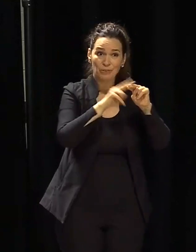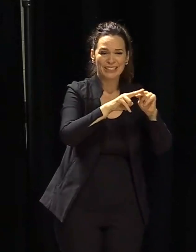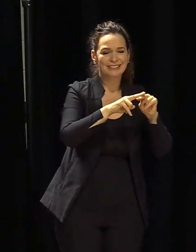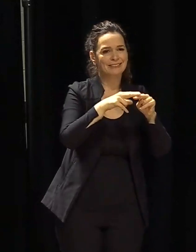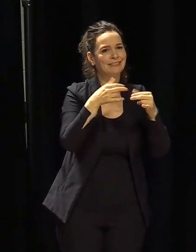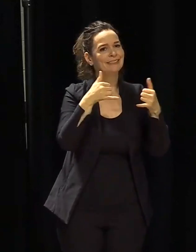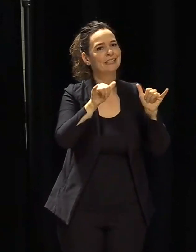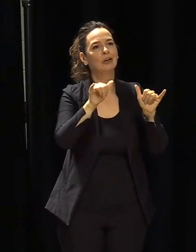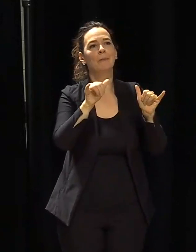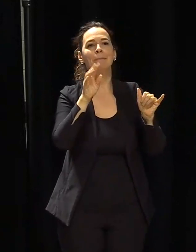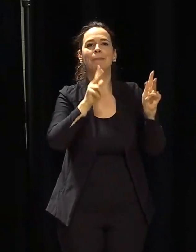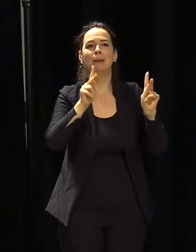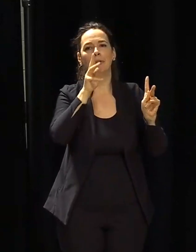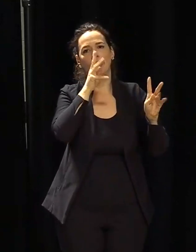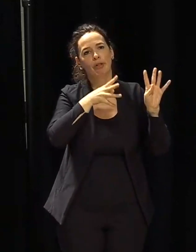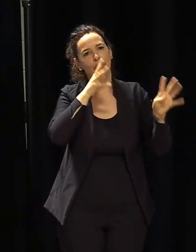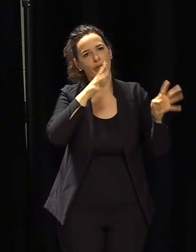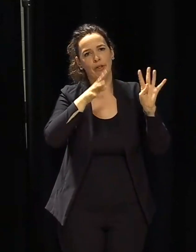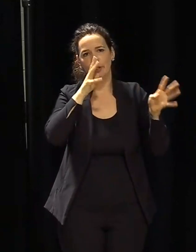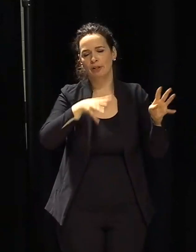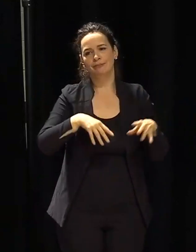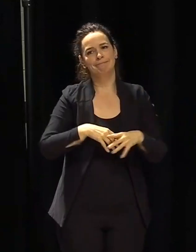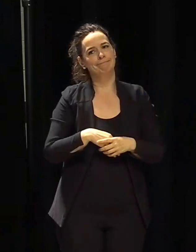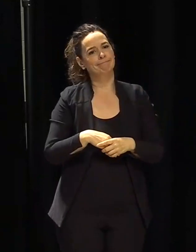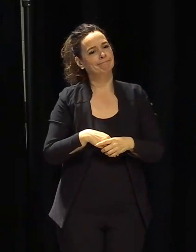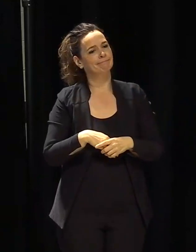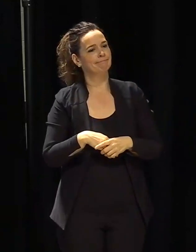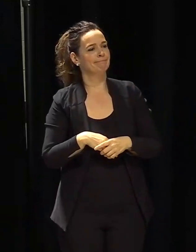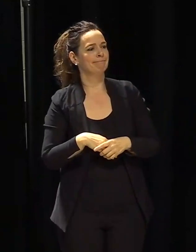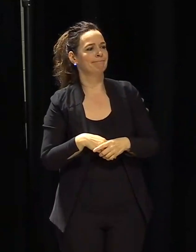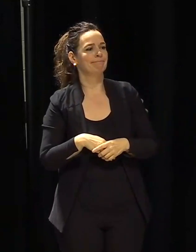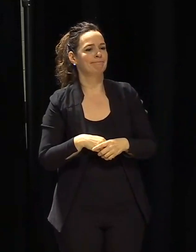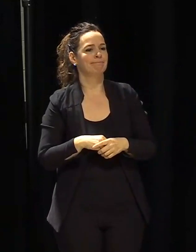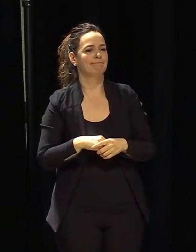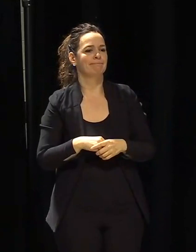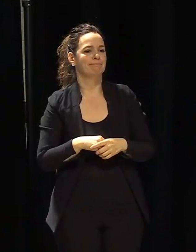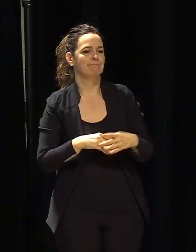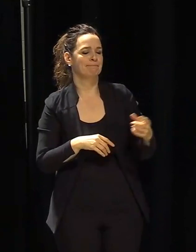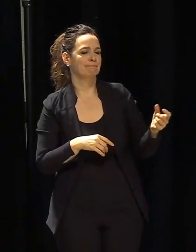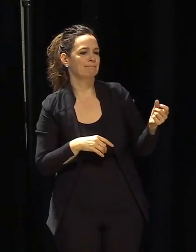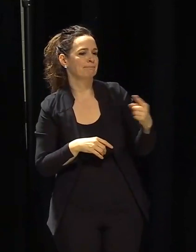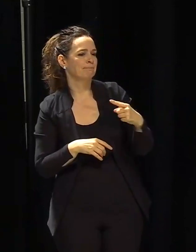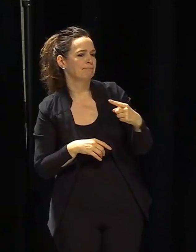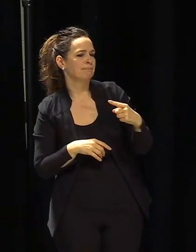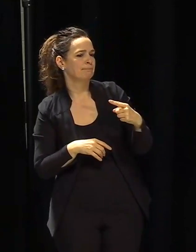Ryan, you talked last week about that Turkey Bowl in Skaneateles, and